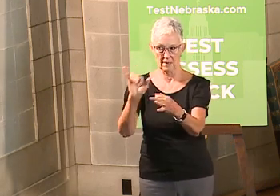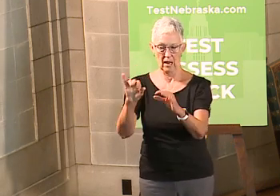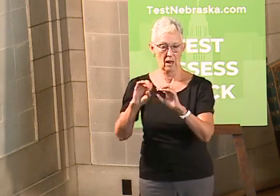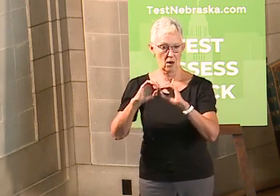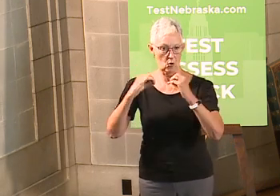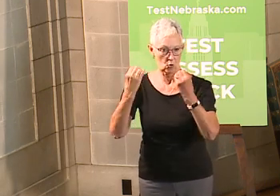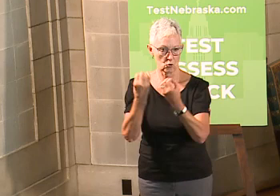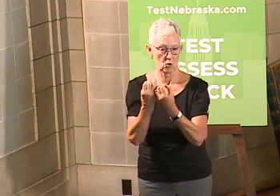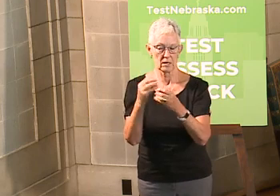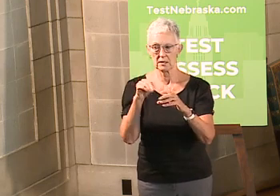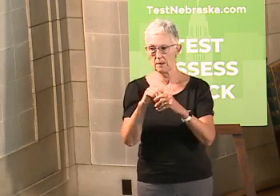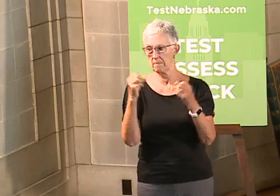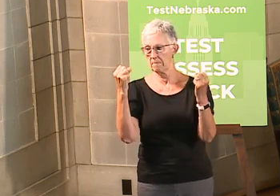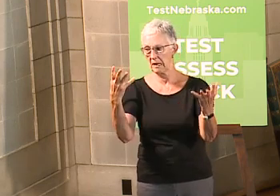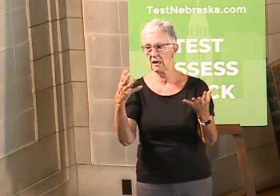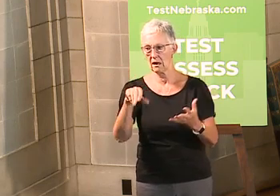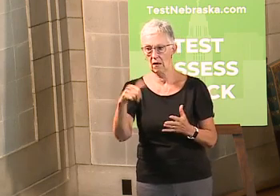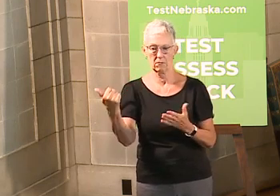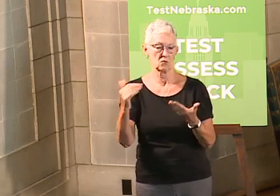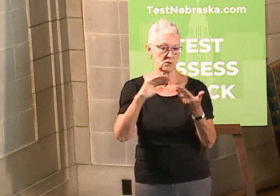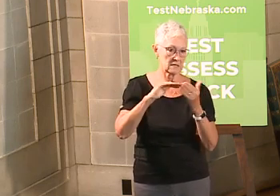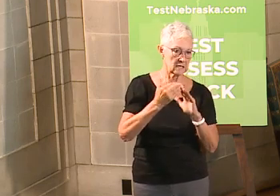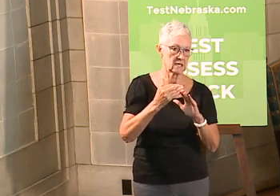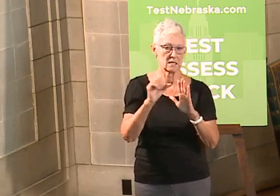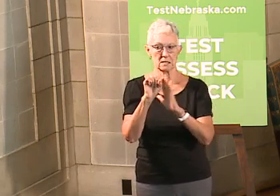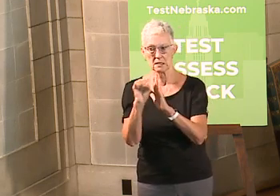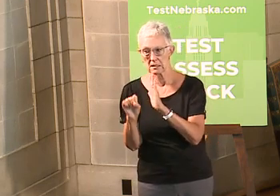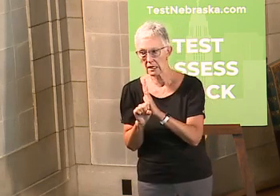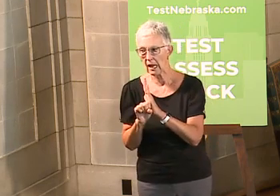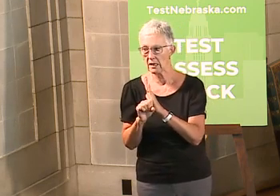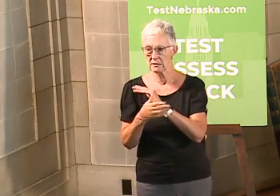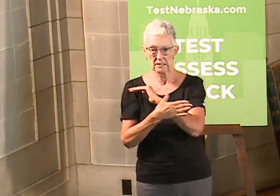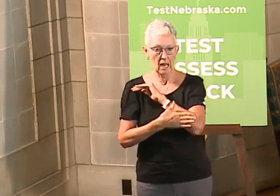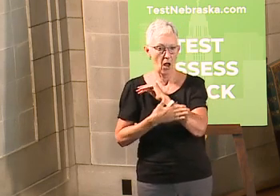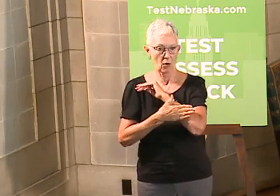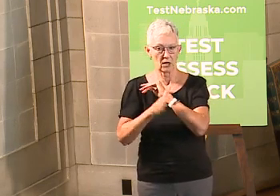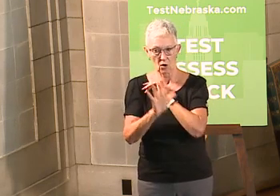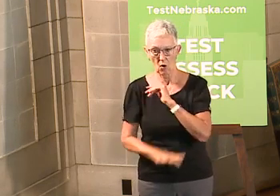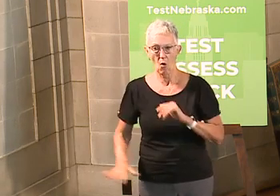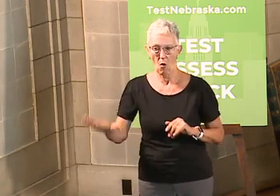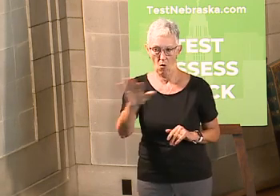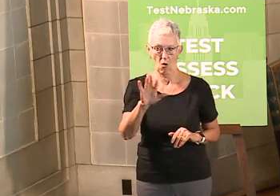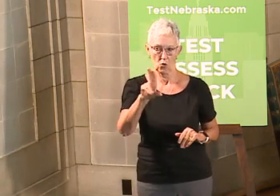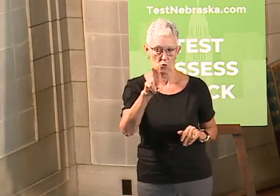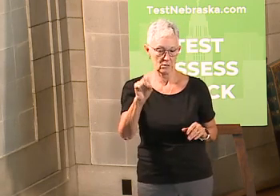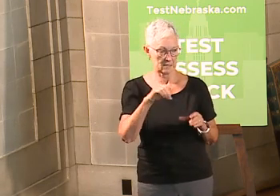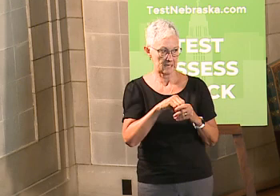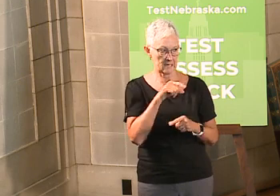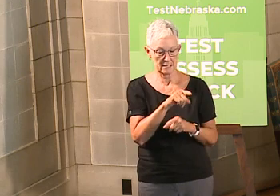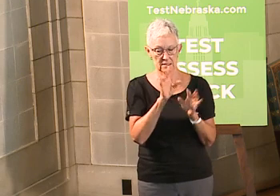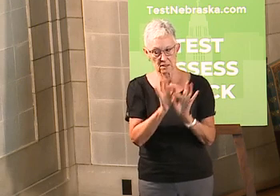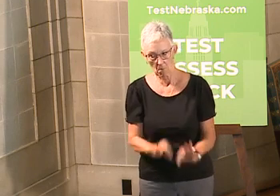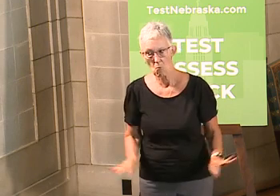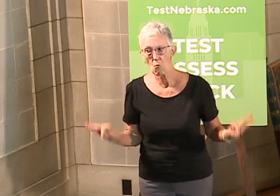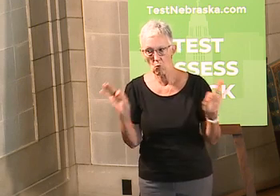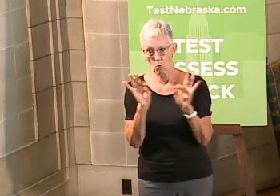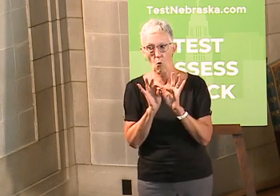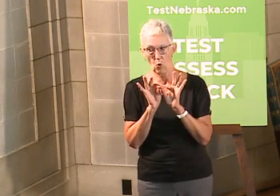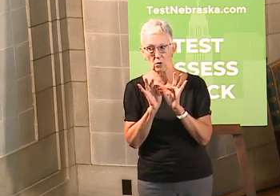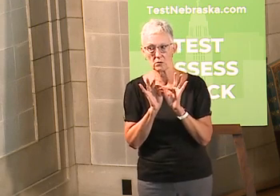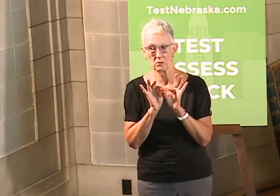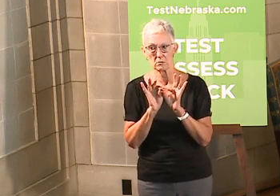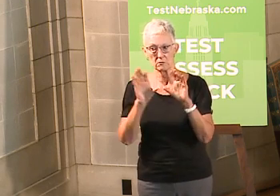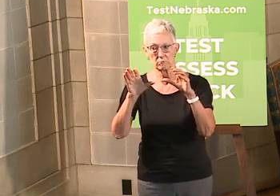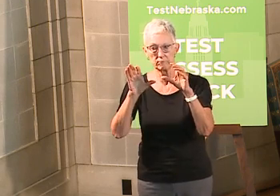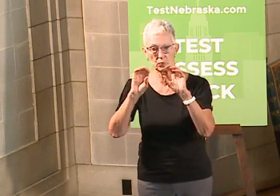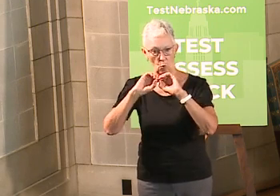Heroes cities, counties, and states across the nation in this important initiative. As a caregiver, I